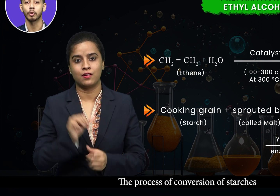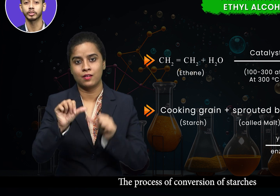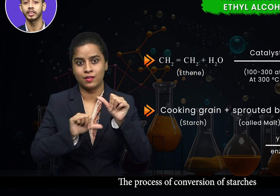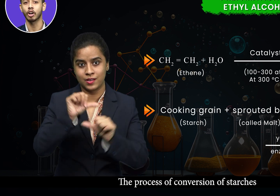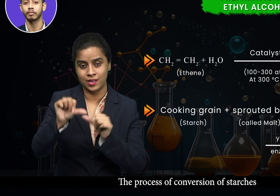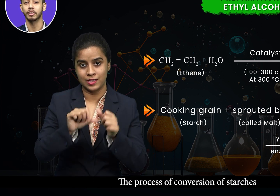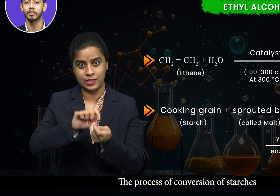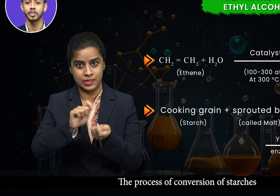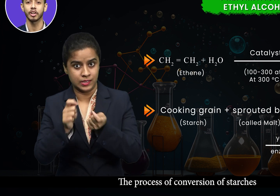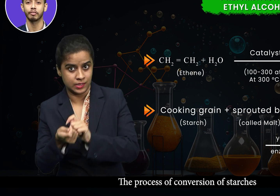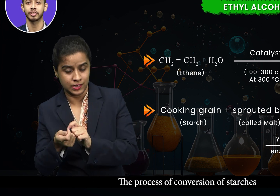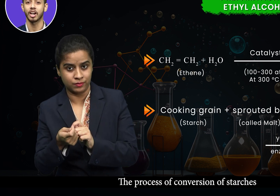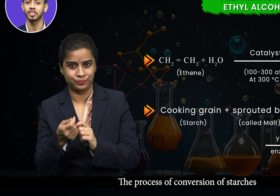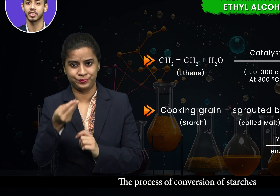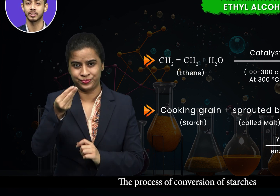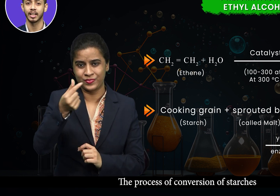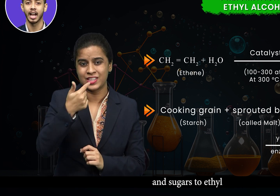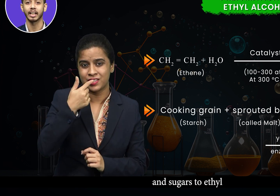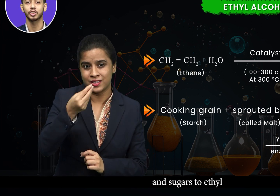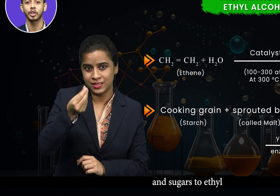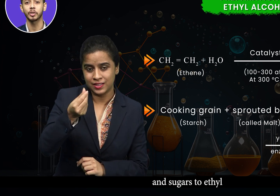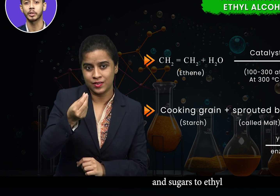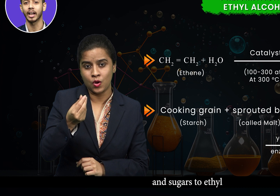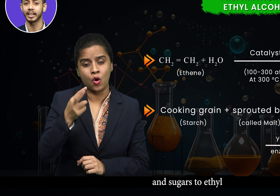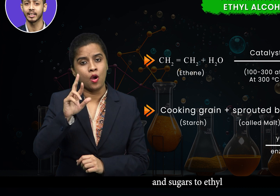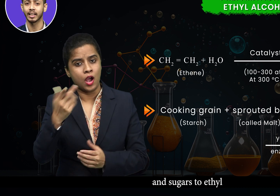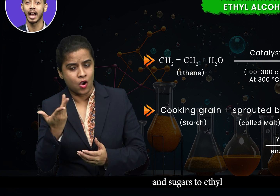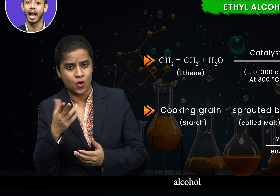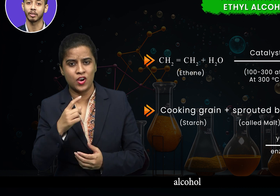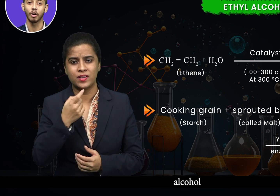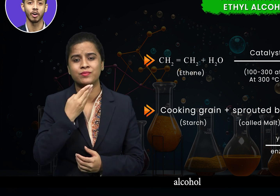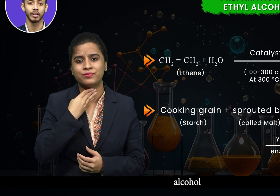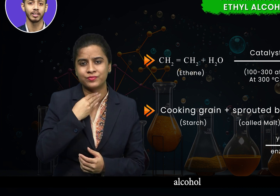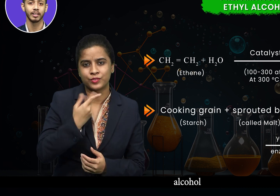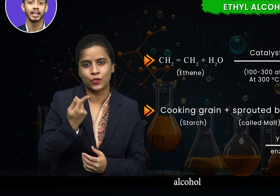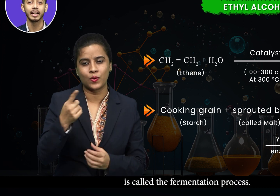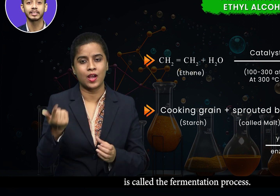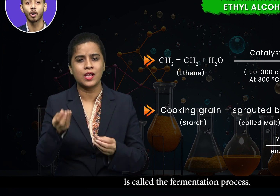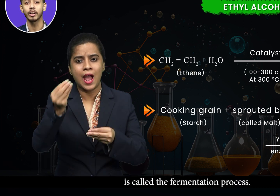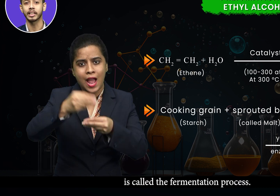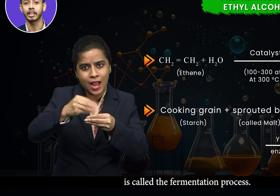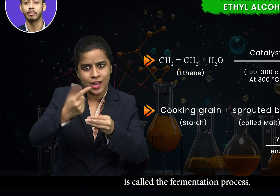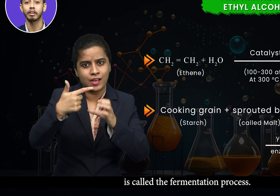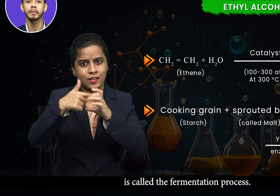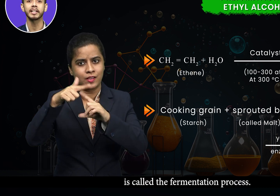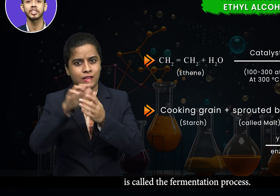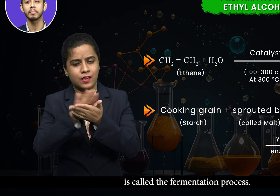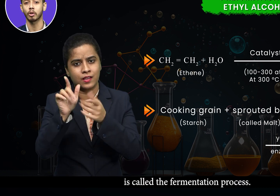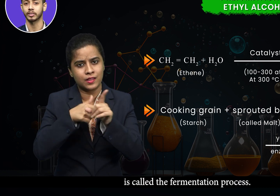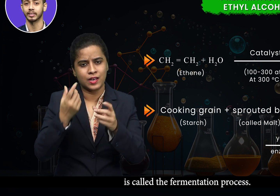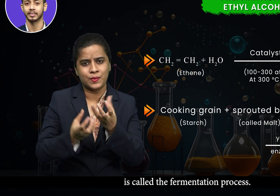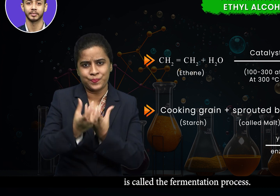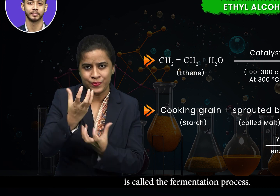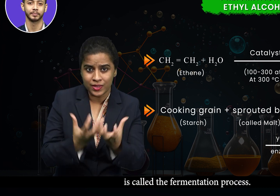The process of conversion of starches and sugar to ethyl alcohol is called the